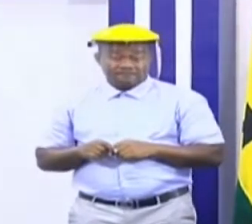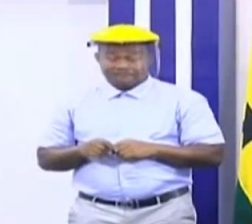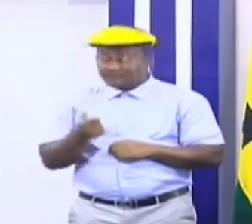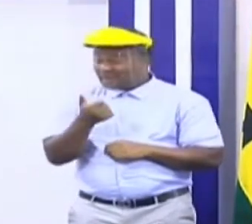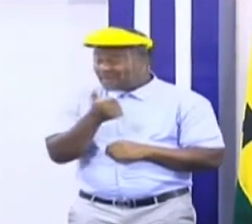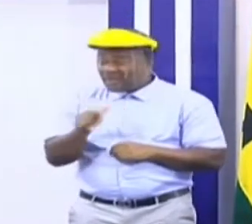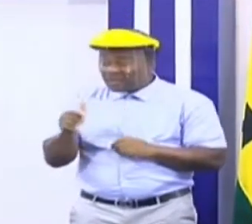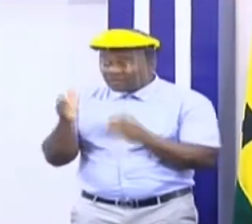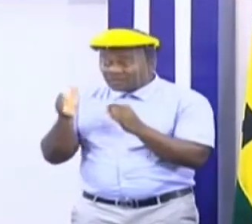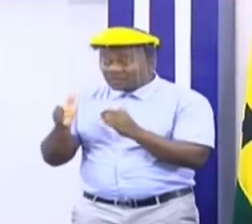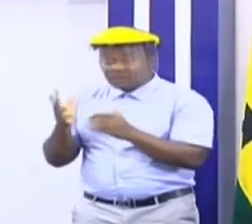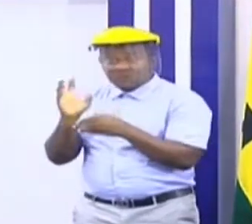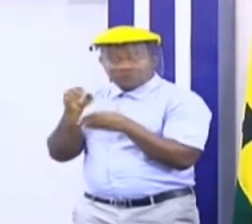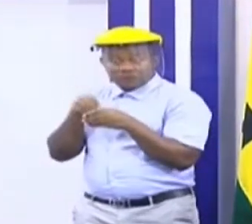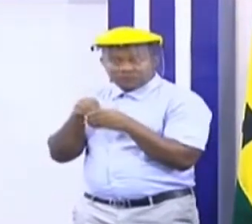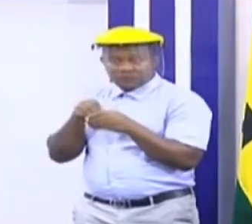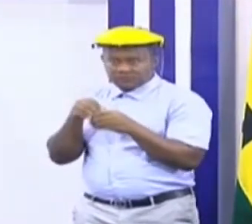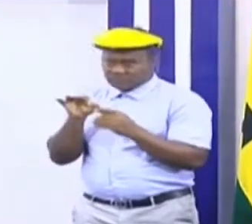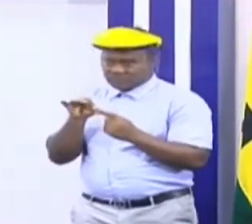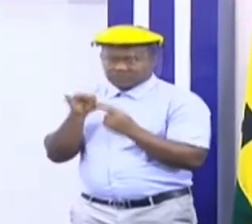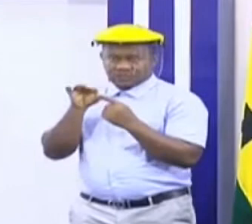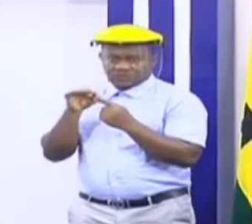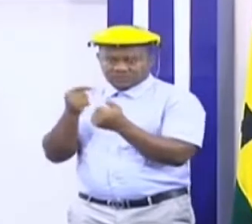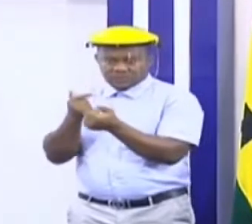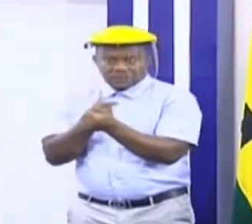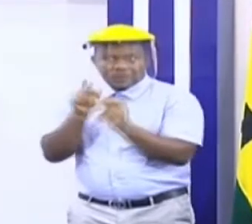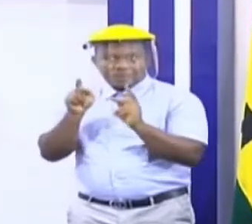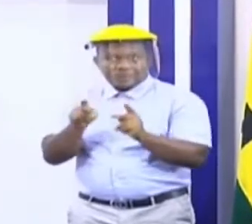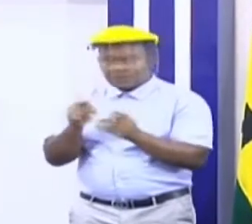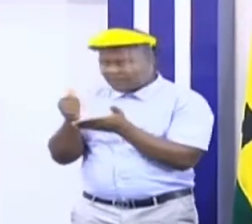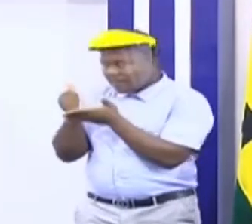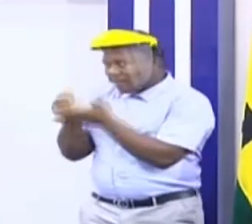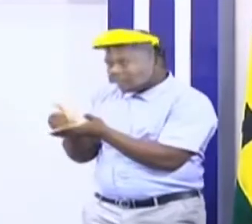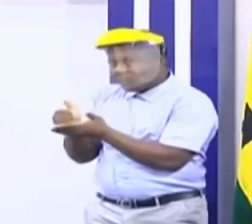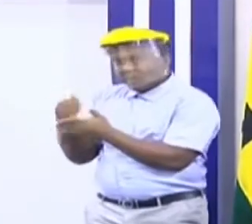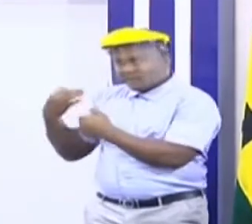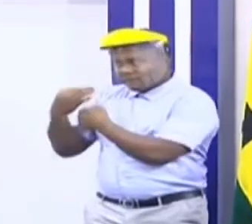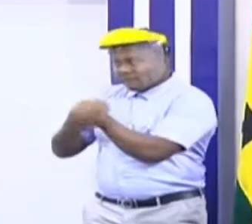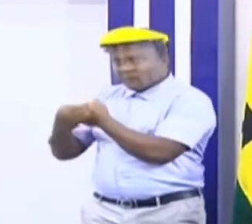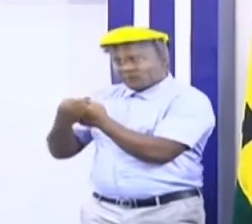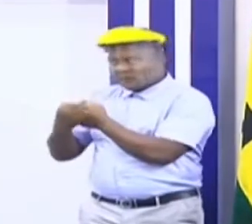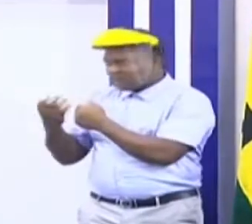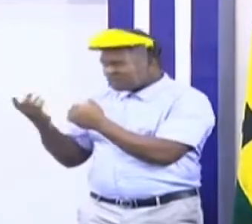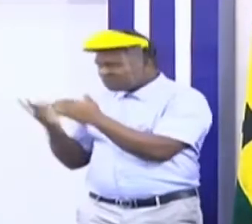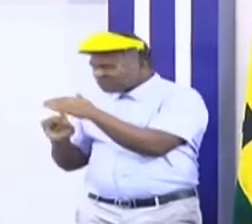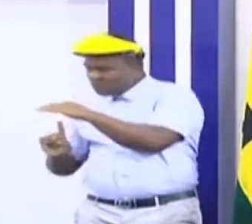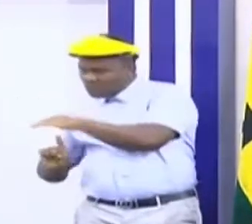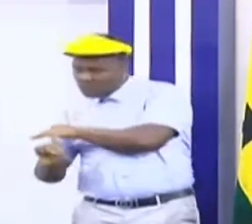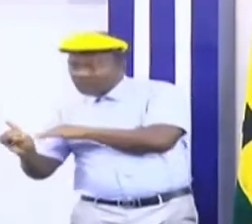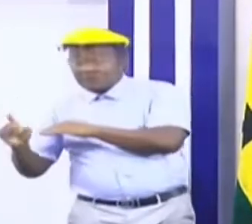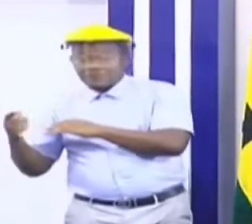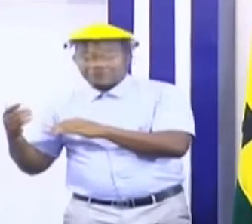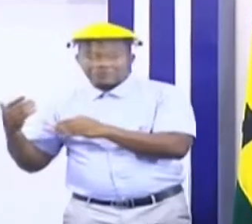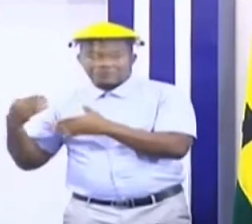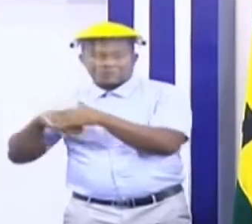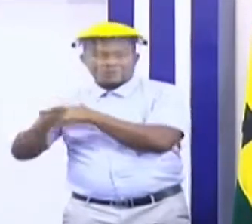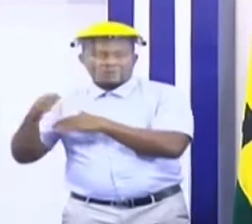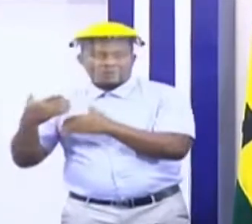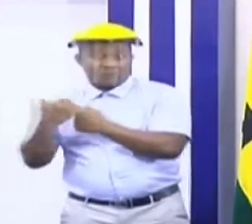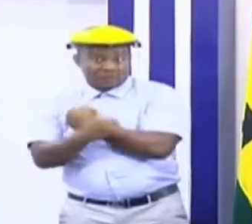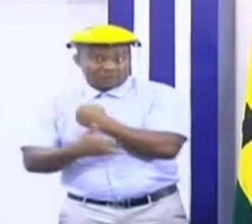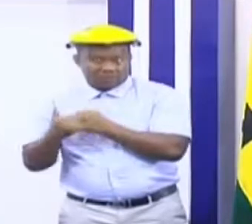apply particularly to Ghanaians who are in the business of aiding and abetting people without